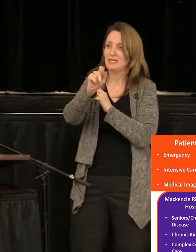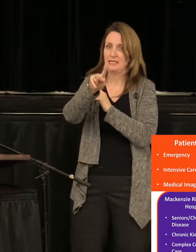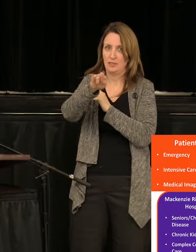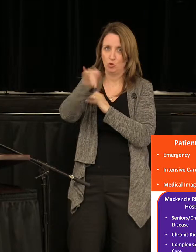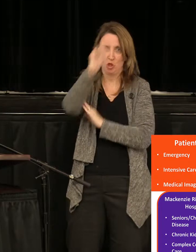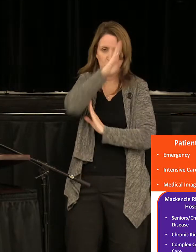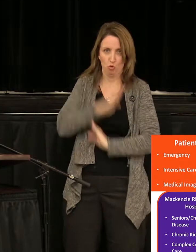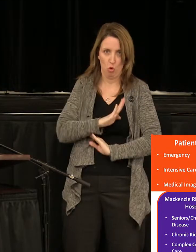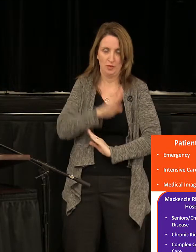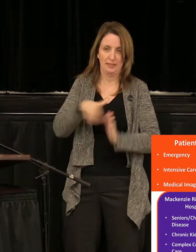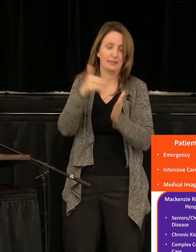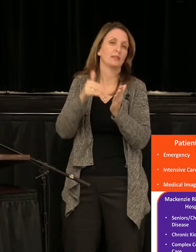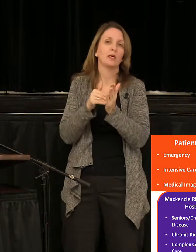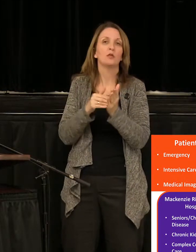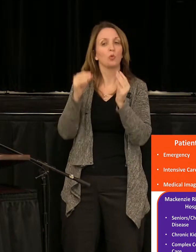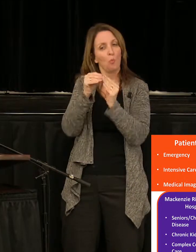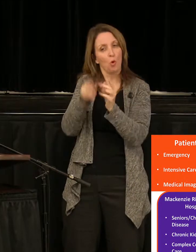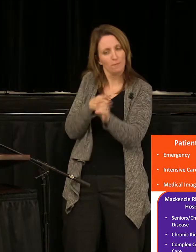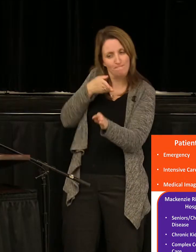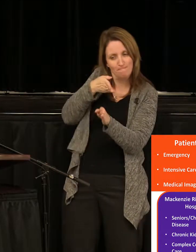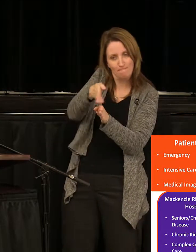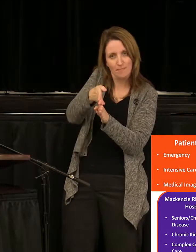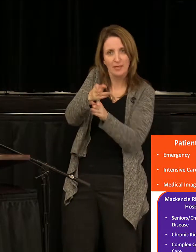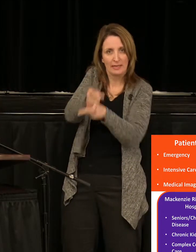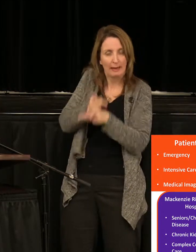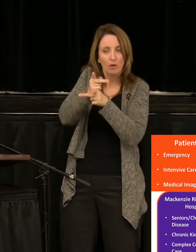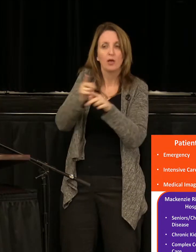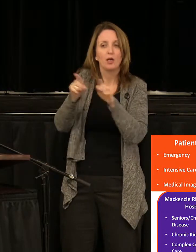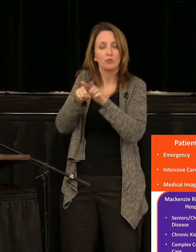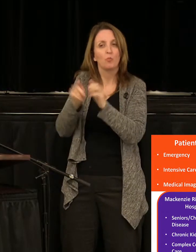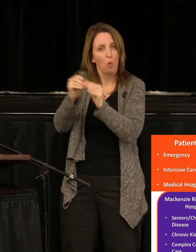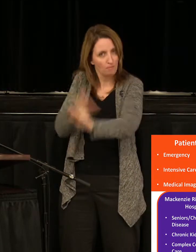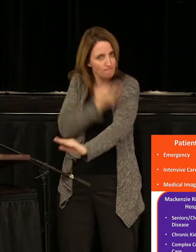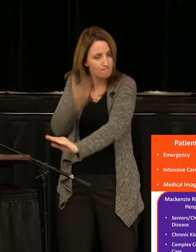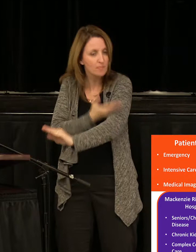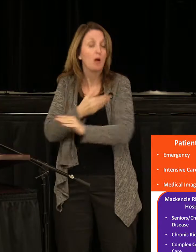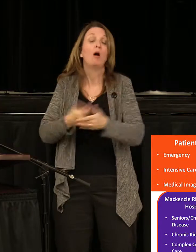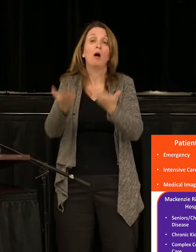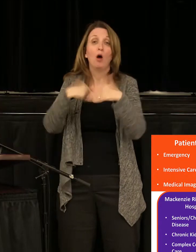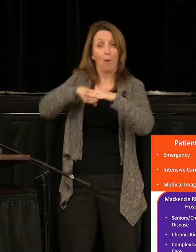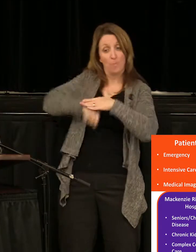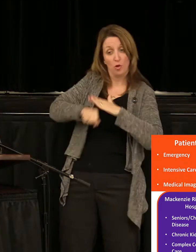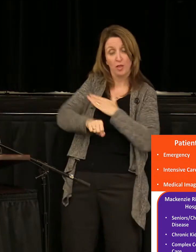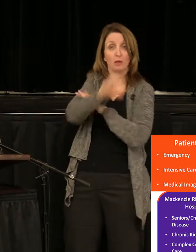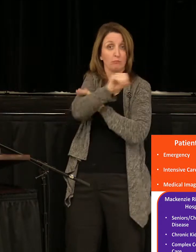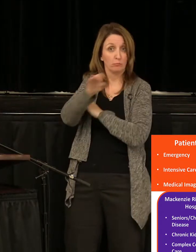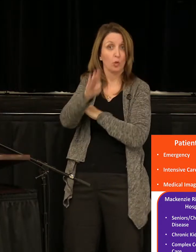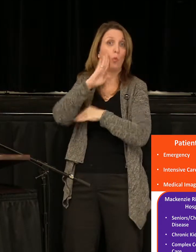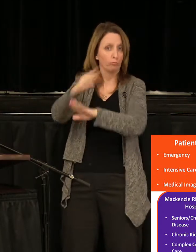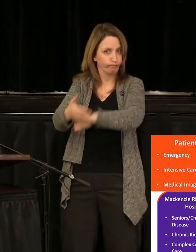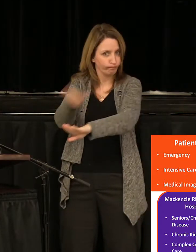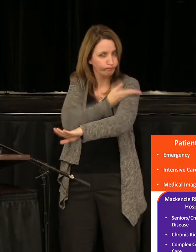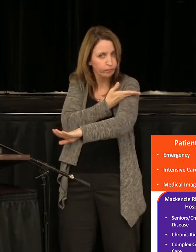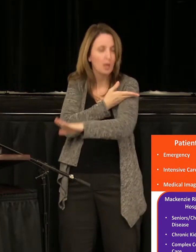more specialized service and enhanced service with the new Vaughan Hospital. Birthing and obstetrics will be improved, and I'll give you a little example of